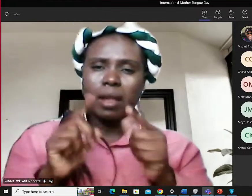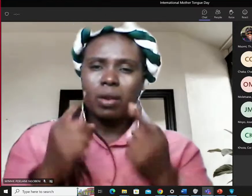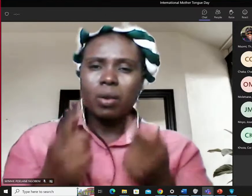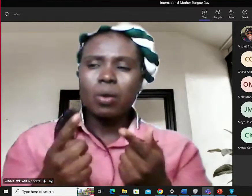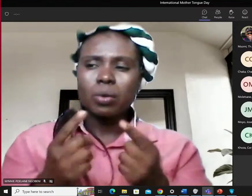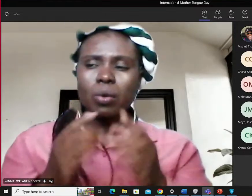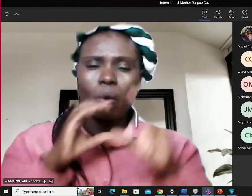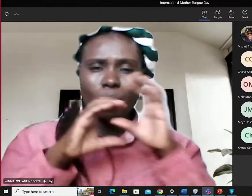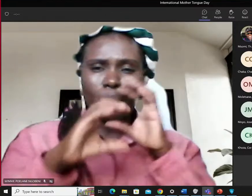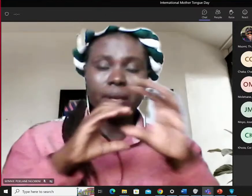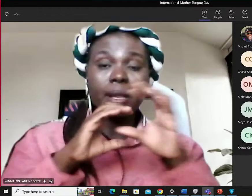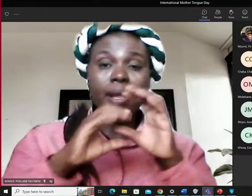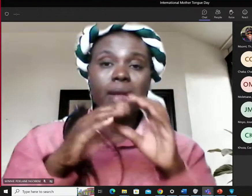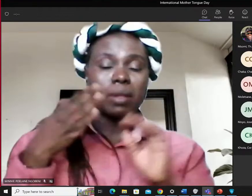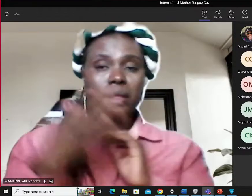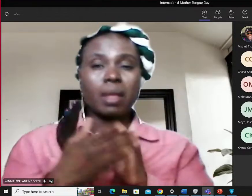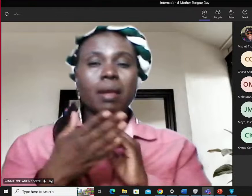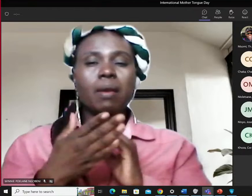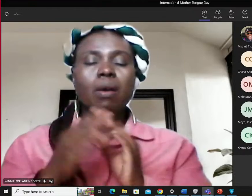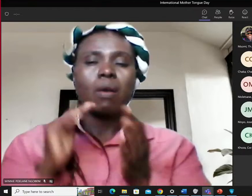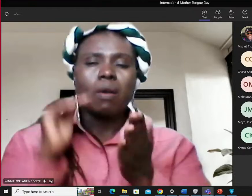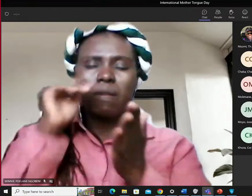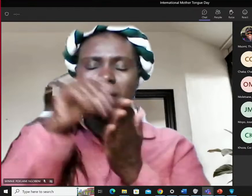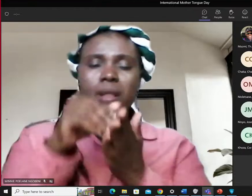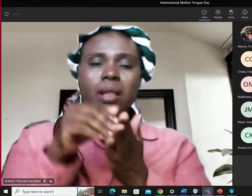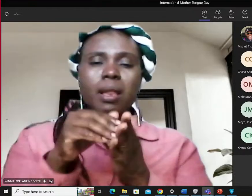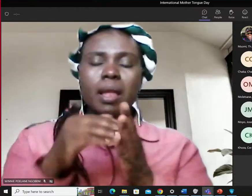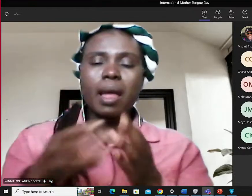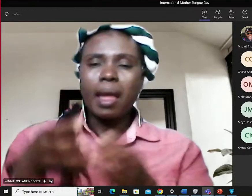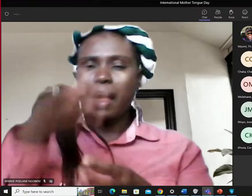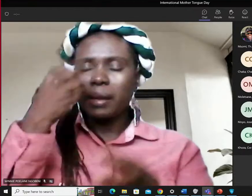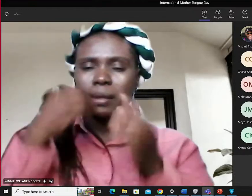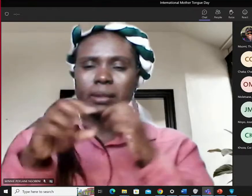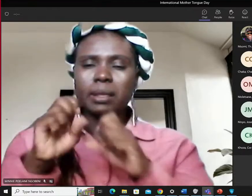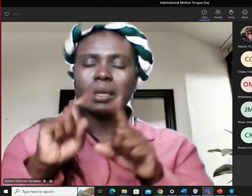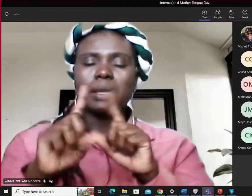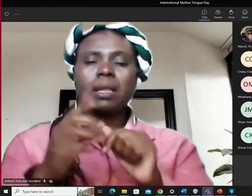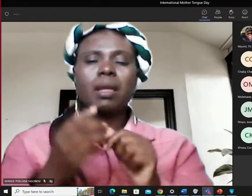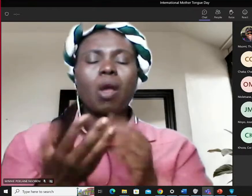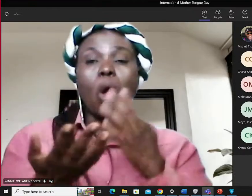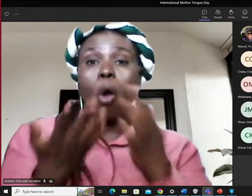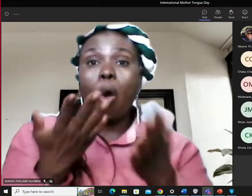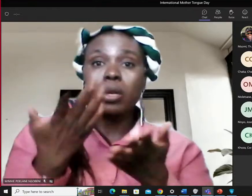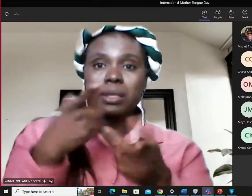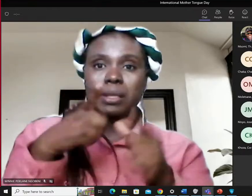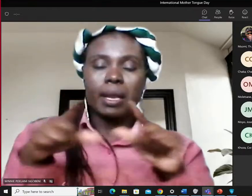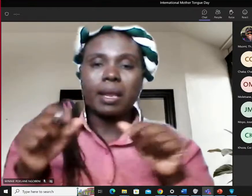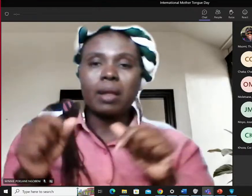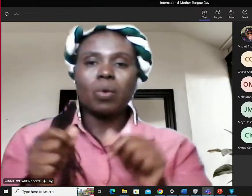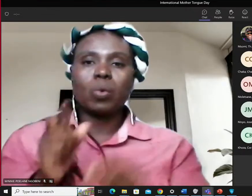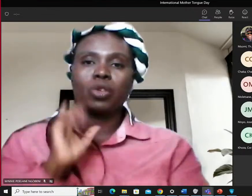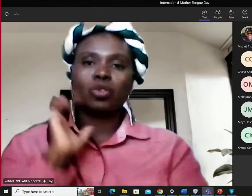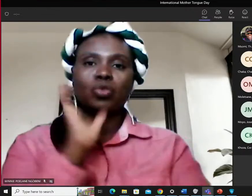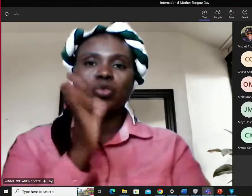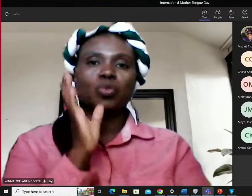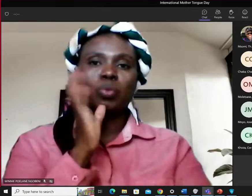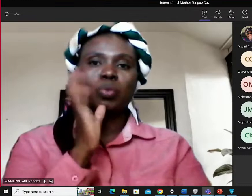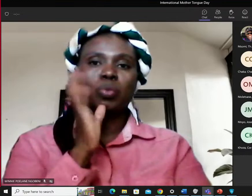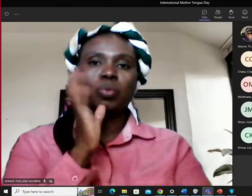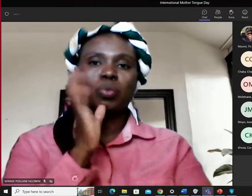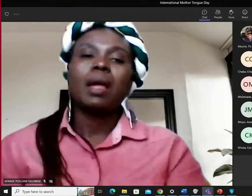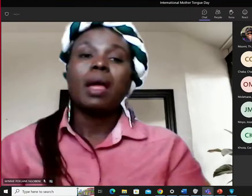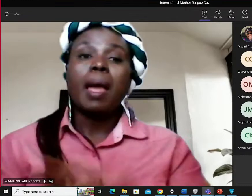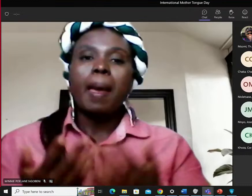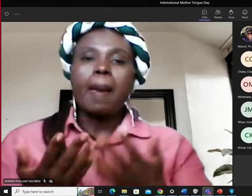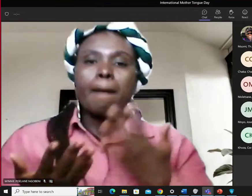them and educate them without adding sign language to speech. Ask my mother, you must